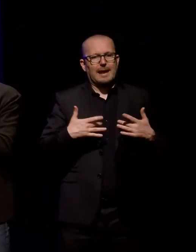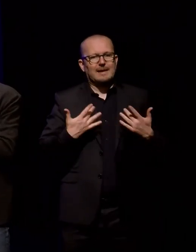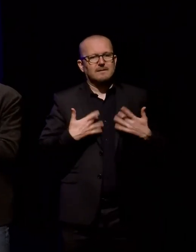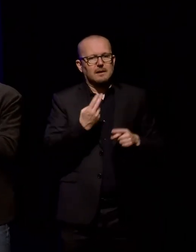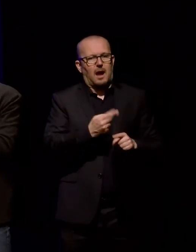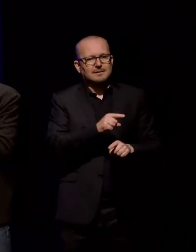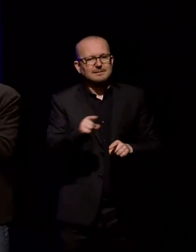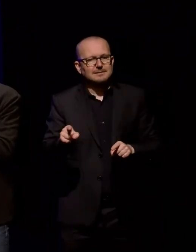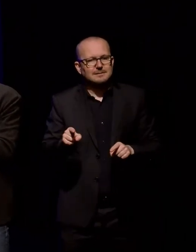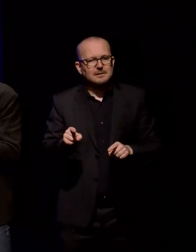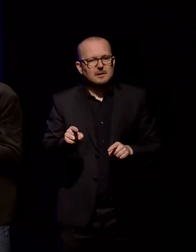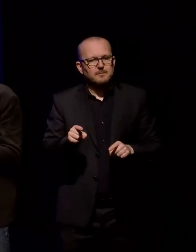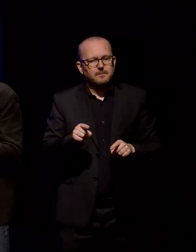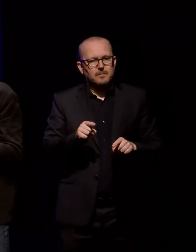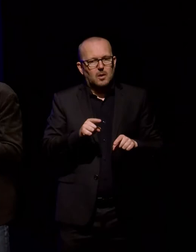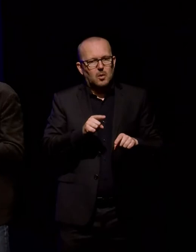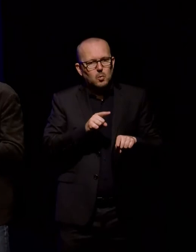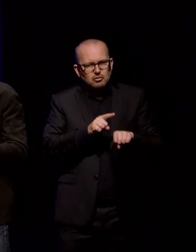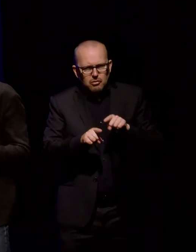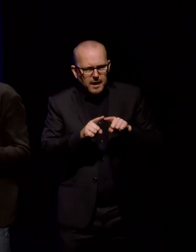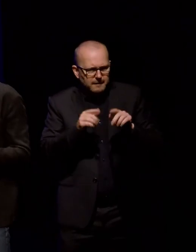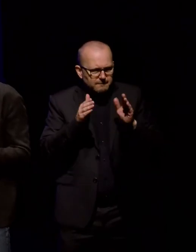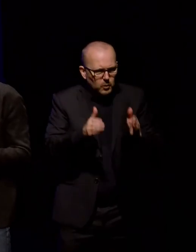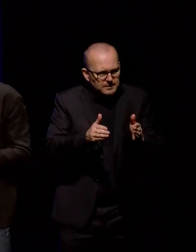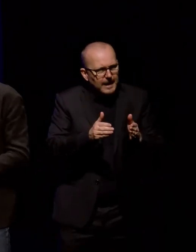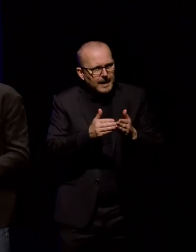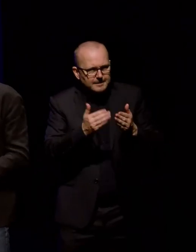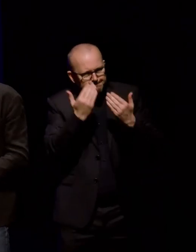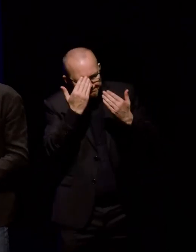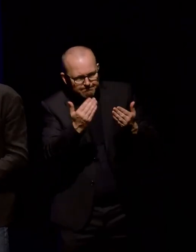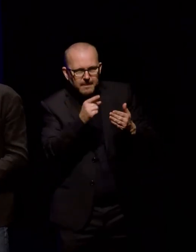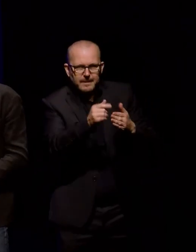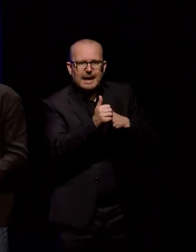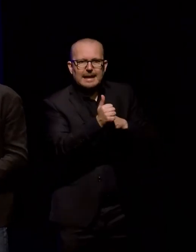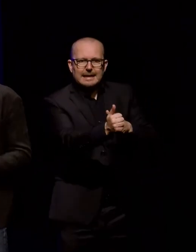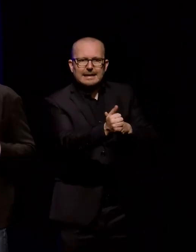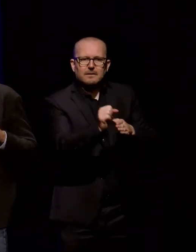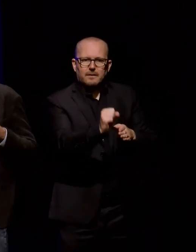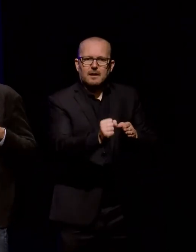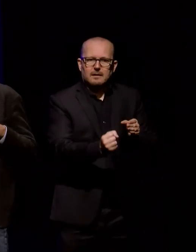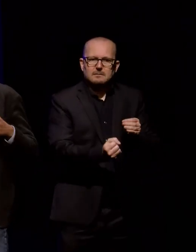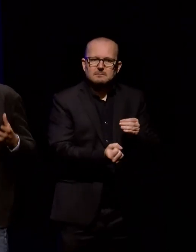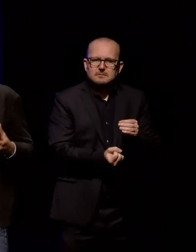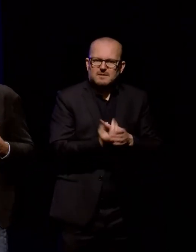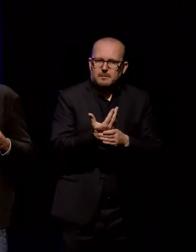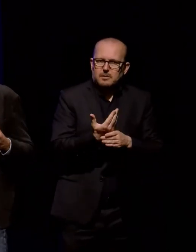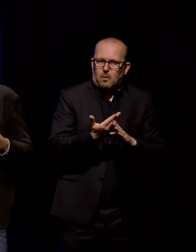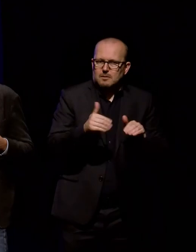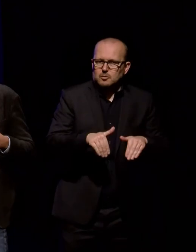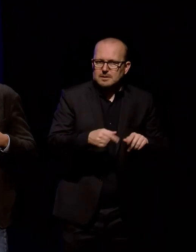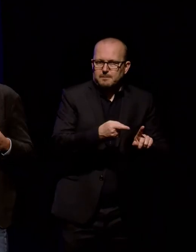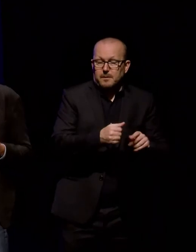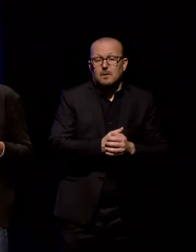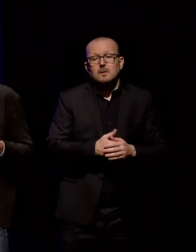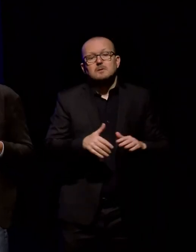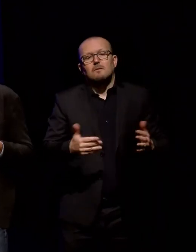only on the artist and the artist will and the artist voice. So of course, the digital resource was